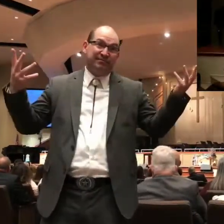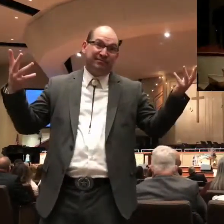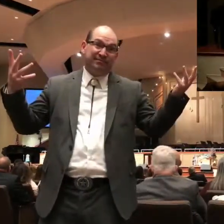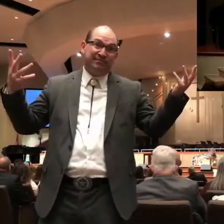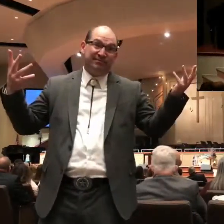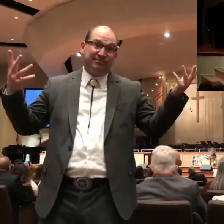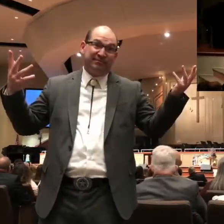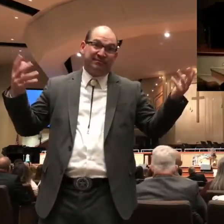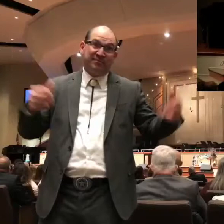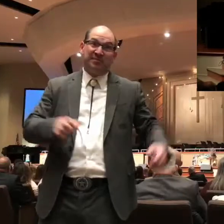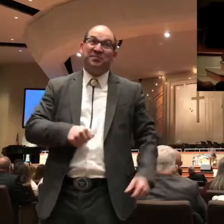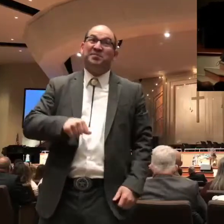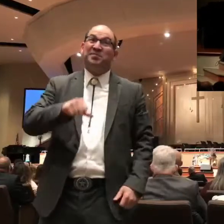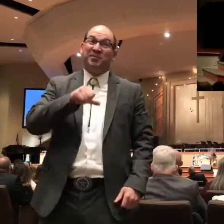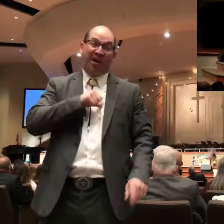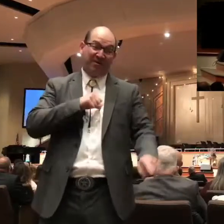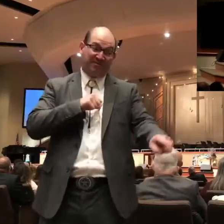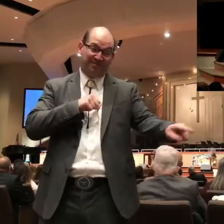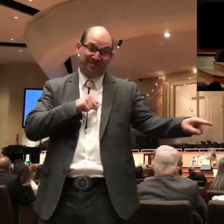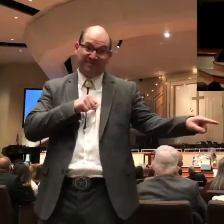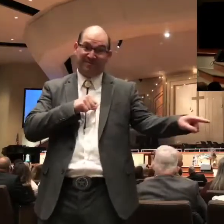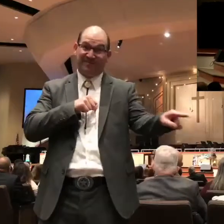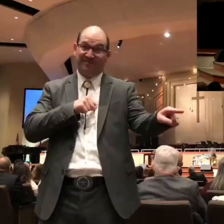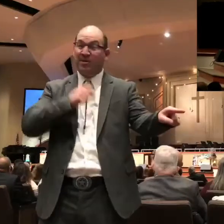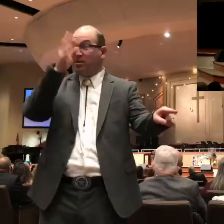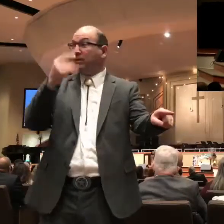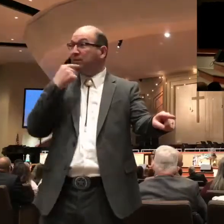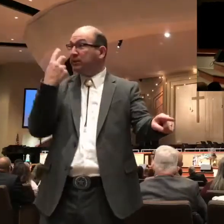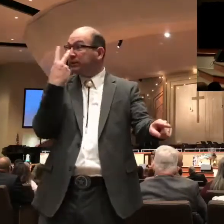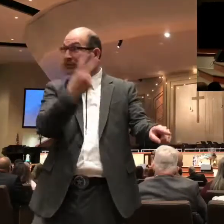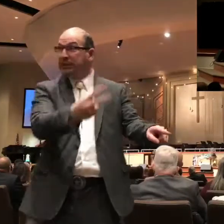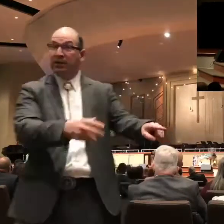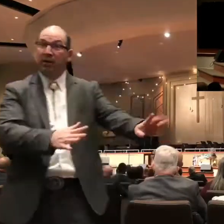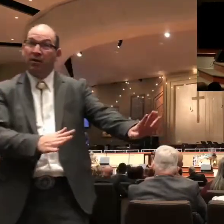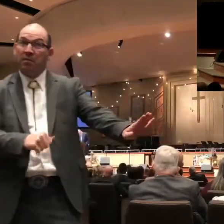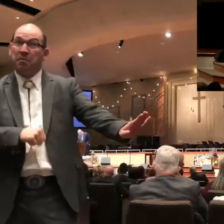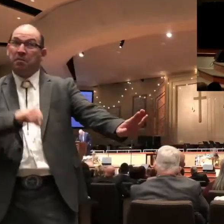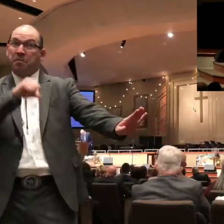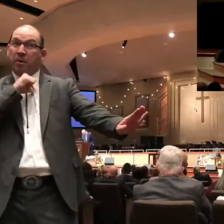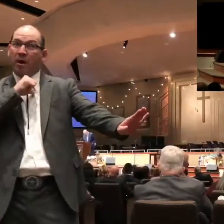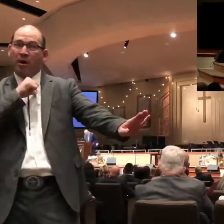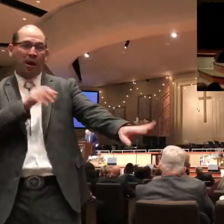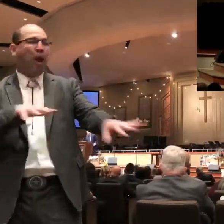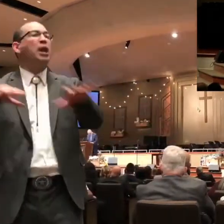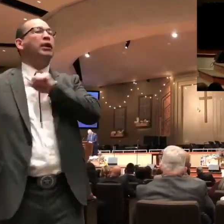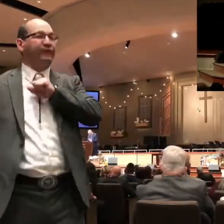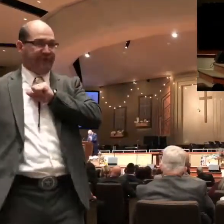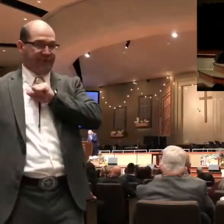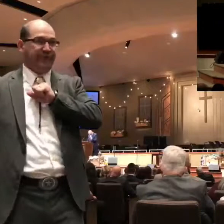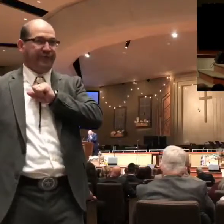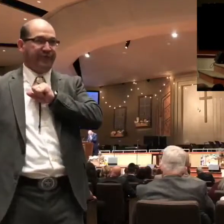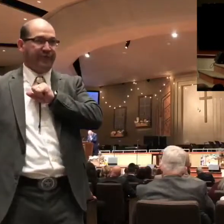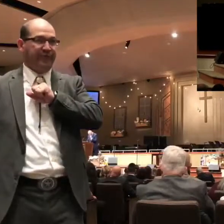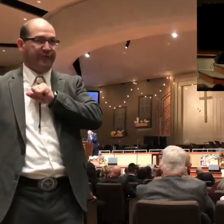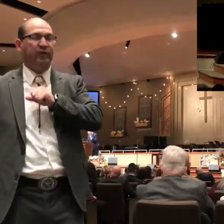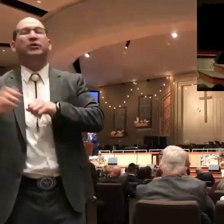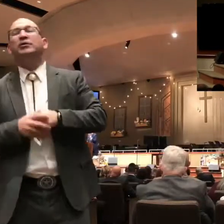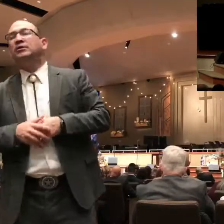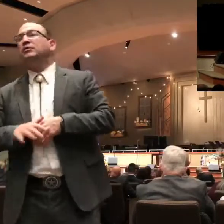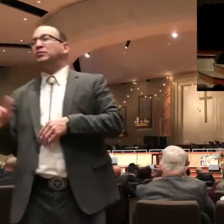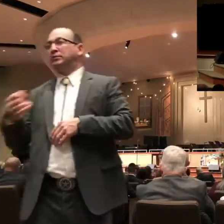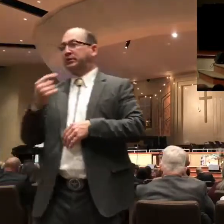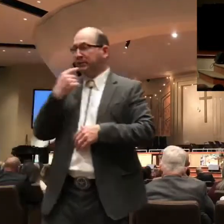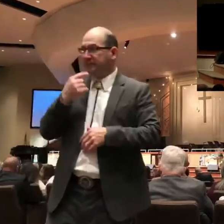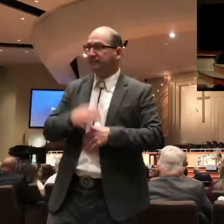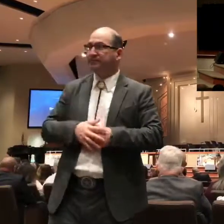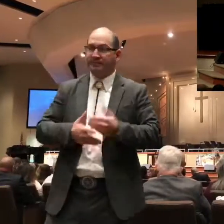It's a proud pursuit. And God says, when you see that, from such turn away. Notice what else it says about them here. It